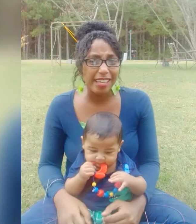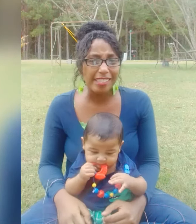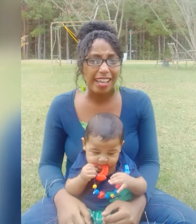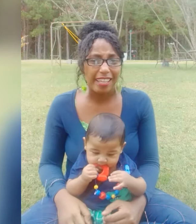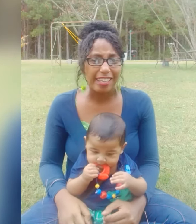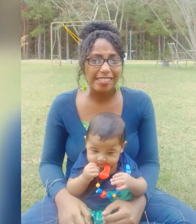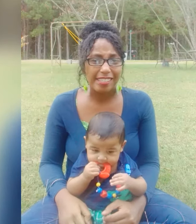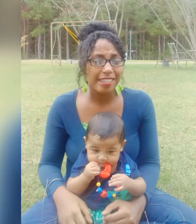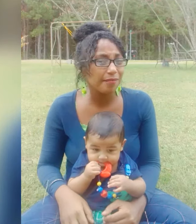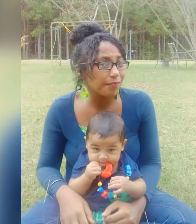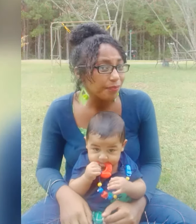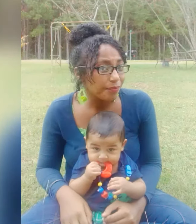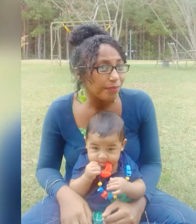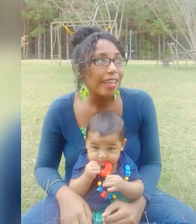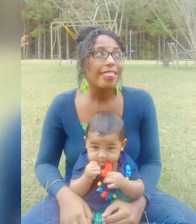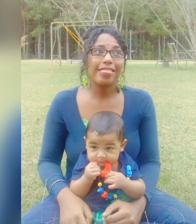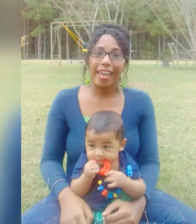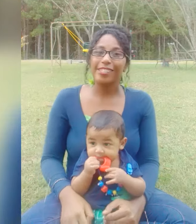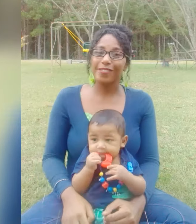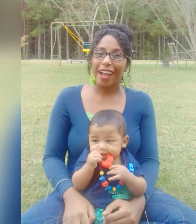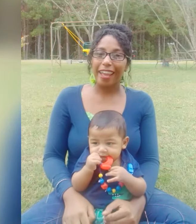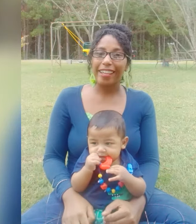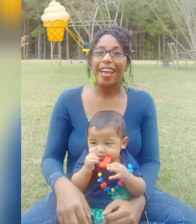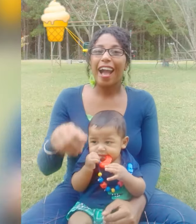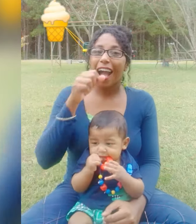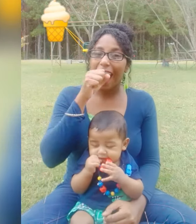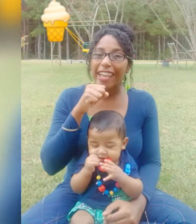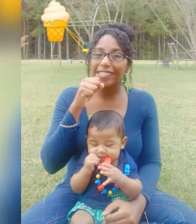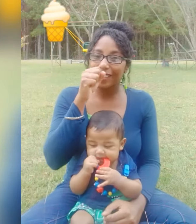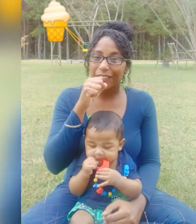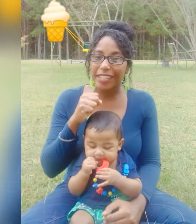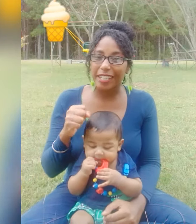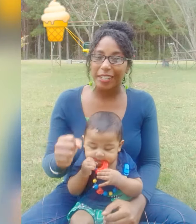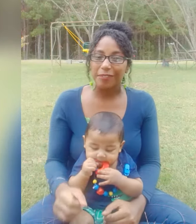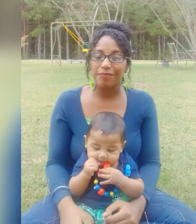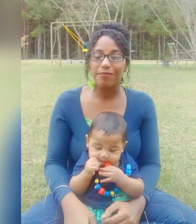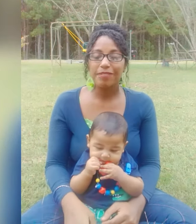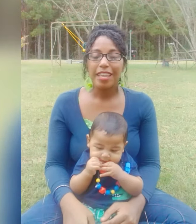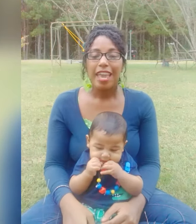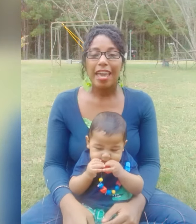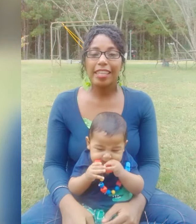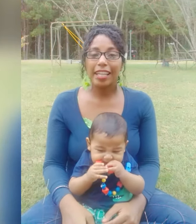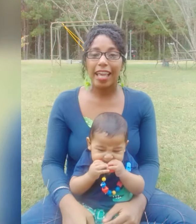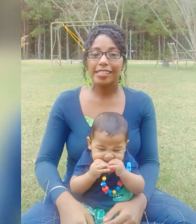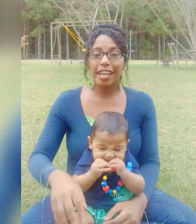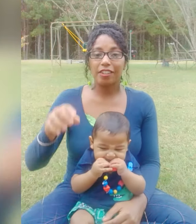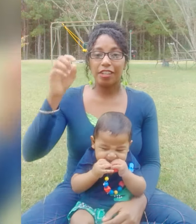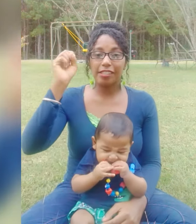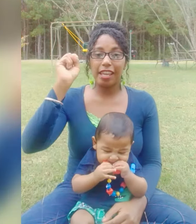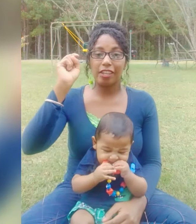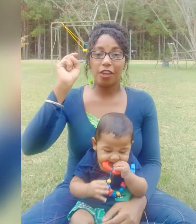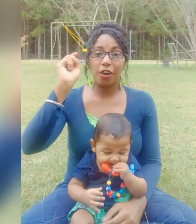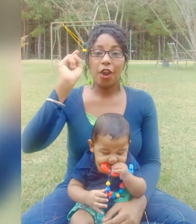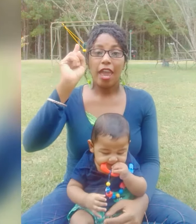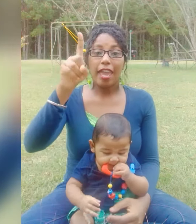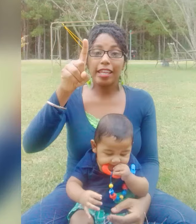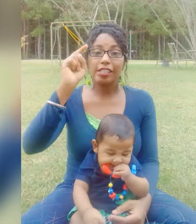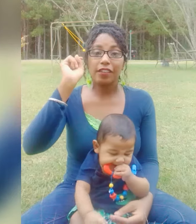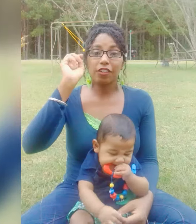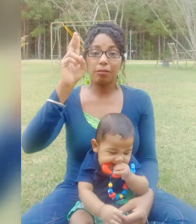sign is? That's right, ice cream. And then the last sign, you're going to take your index finger in your